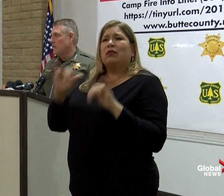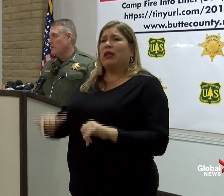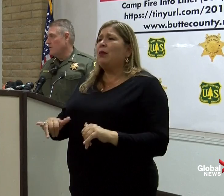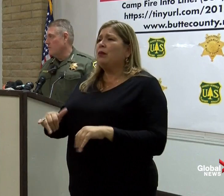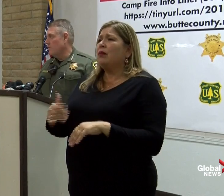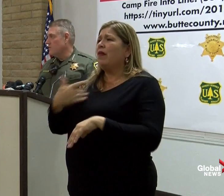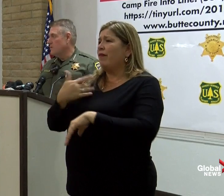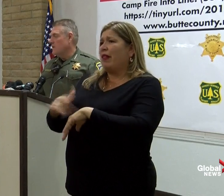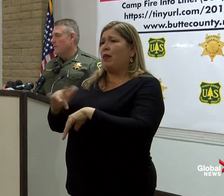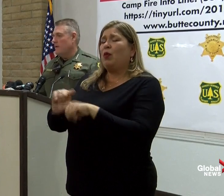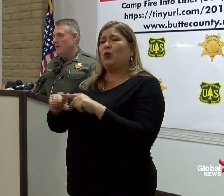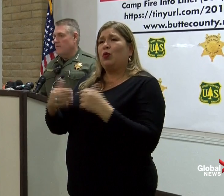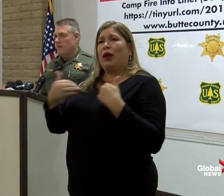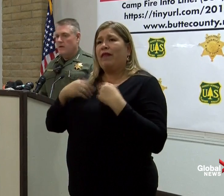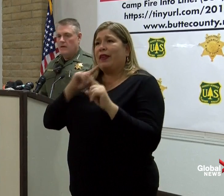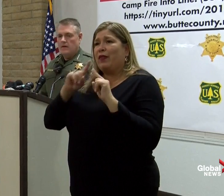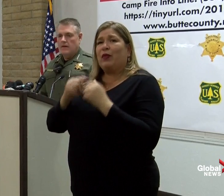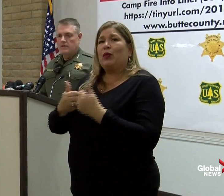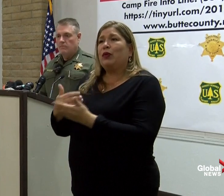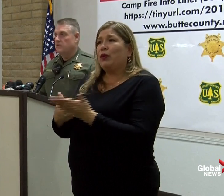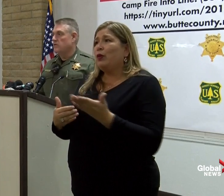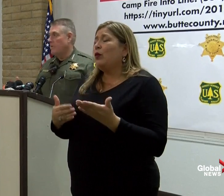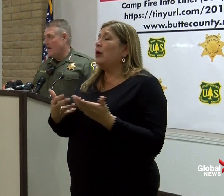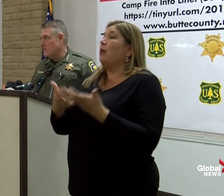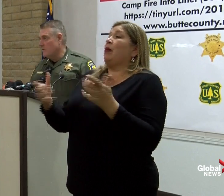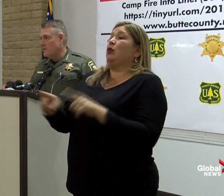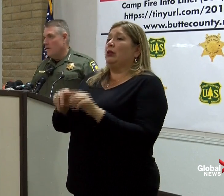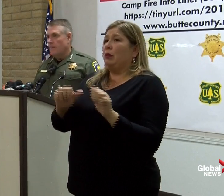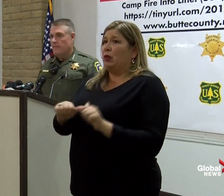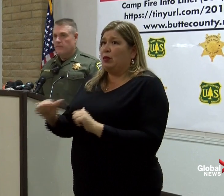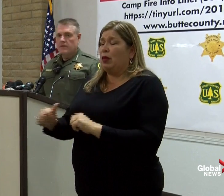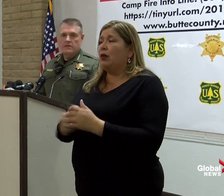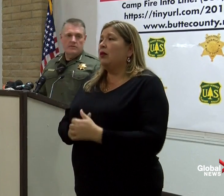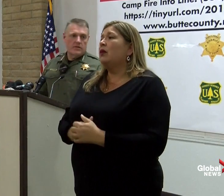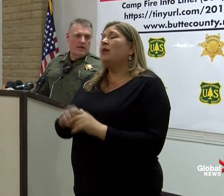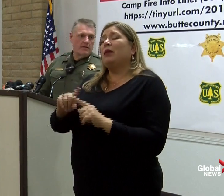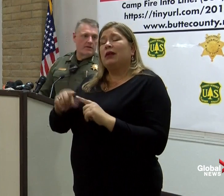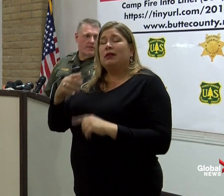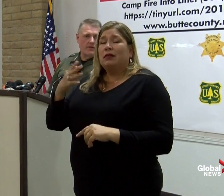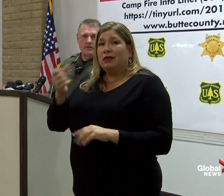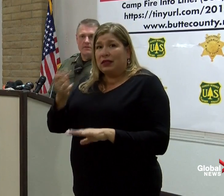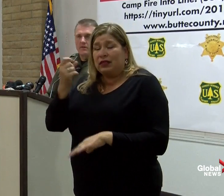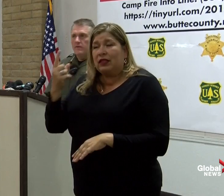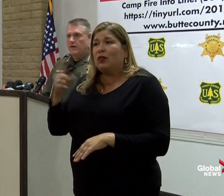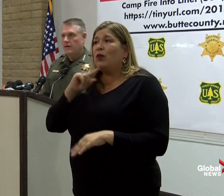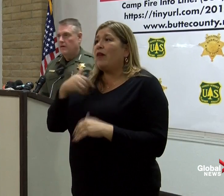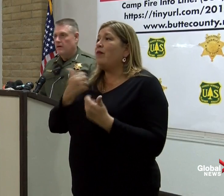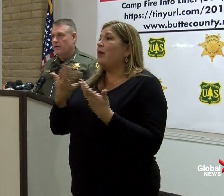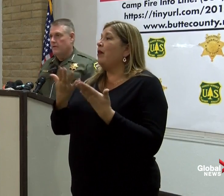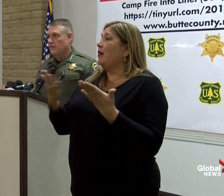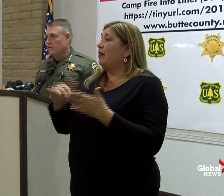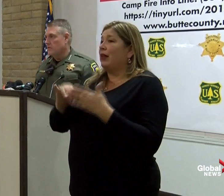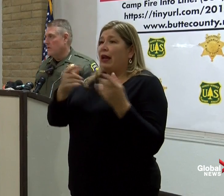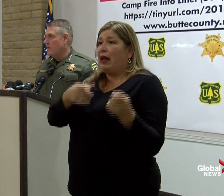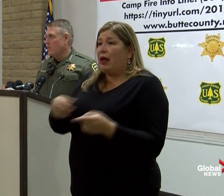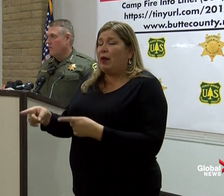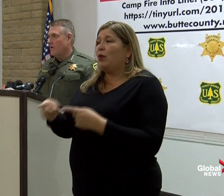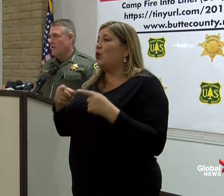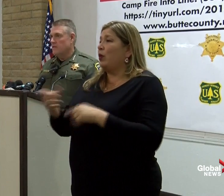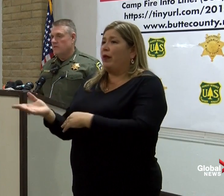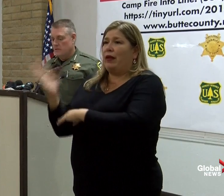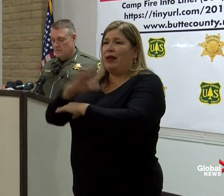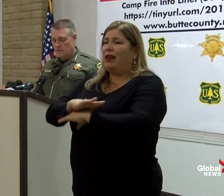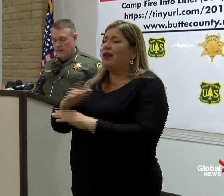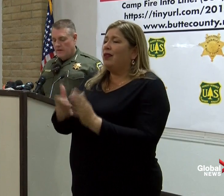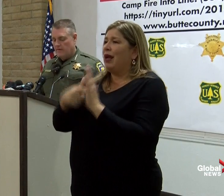to conduct interviews as much as possible. But please understand that there are things that go on during the course of the day that require